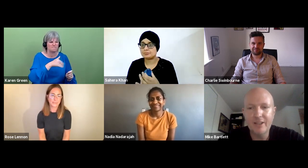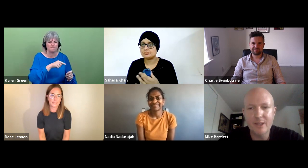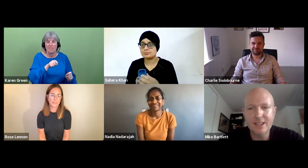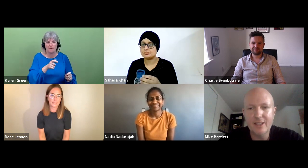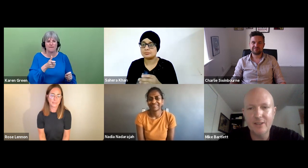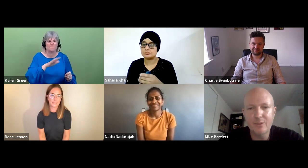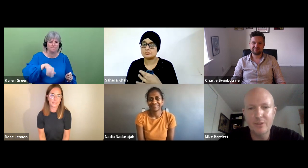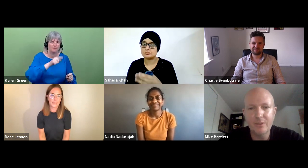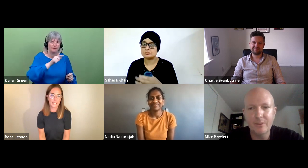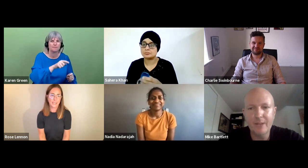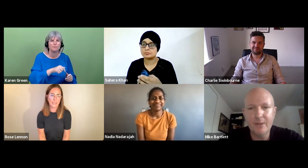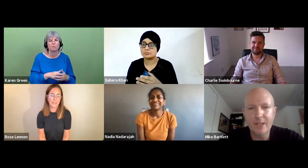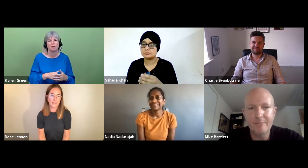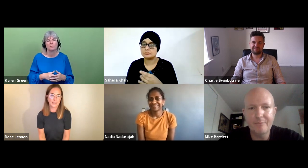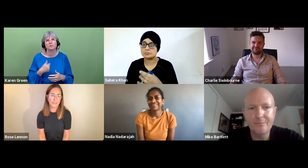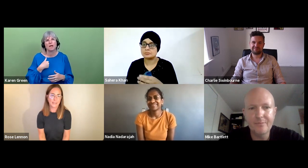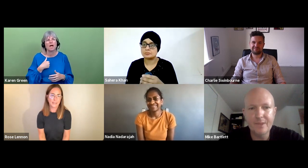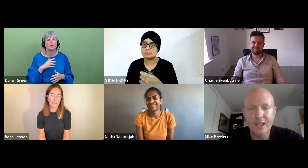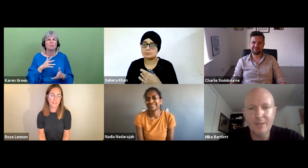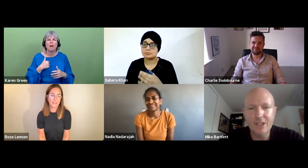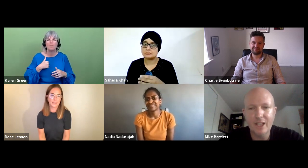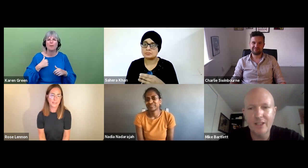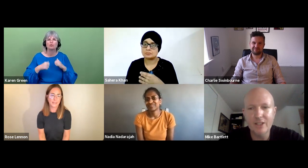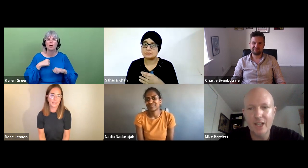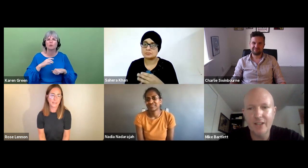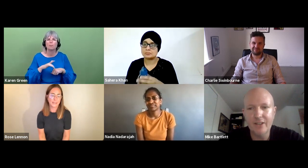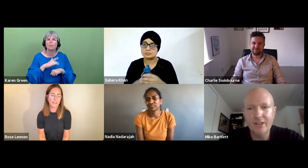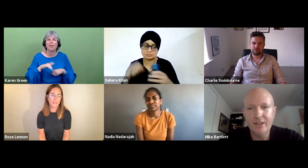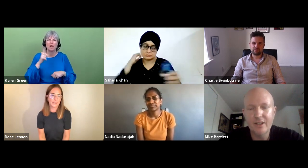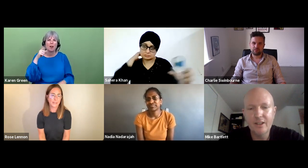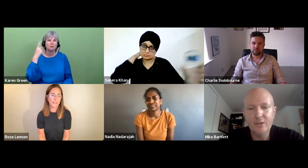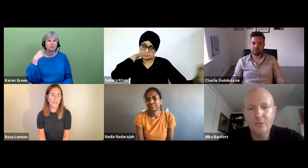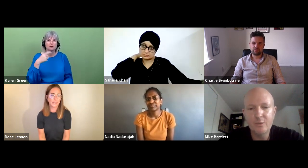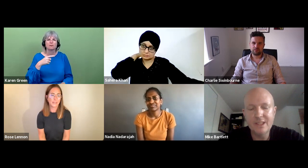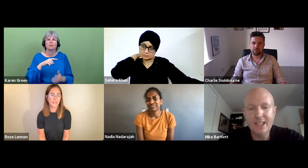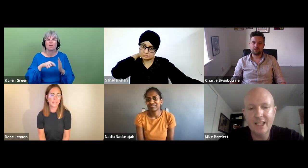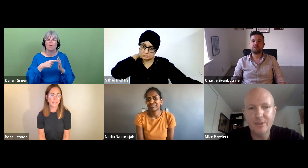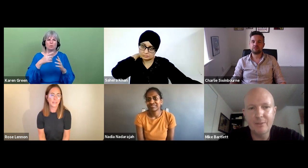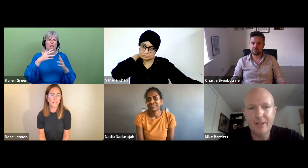Earthquakes in London was about climate change, and particularly was about